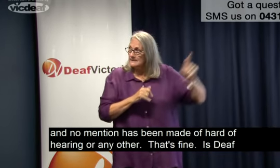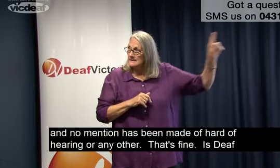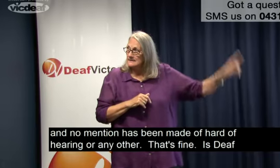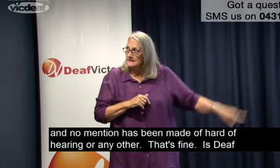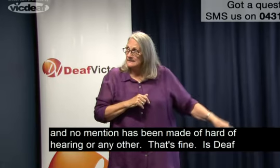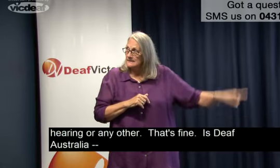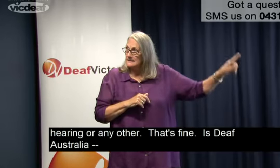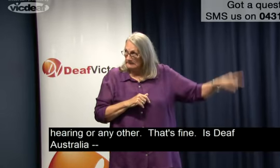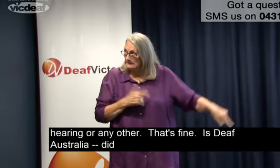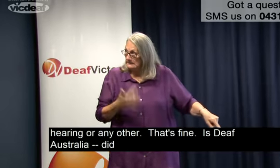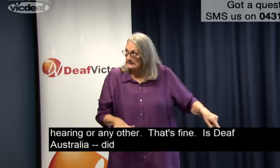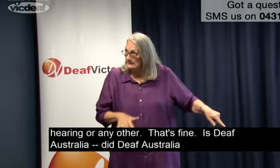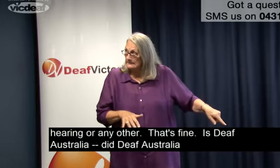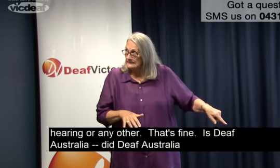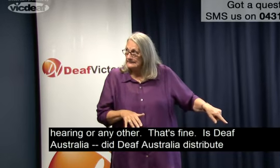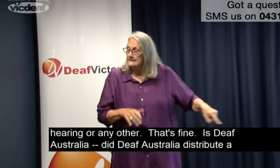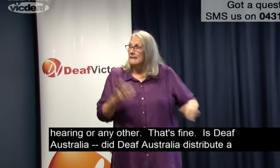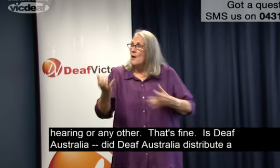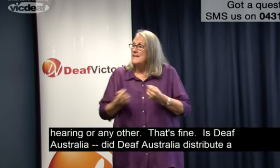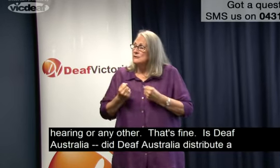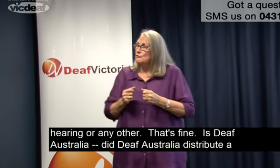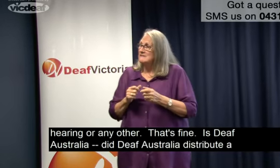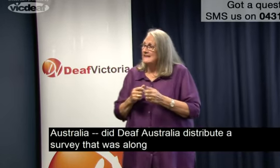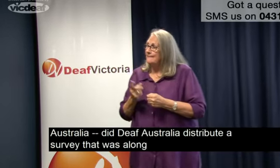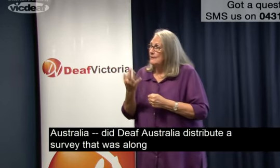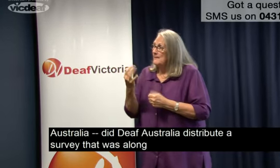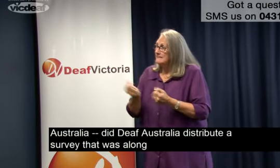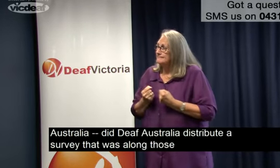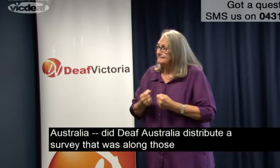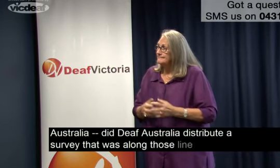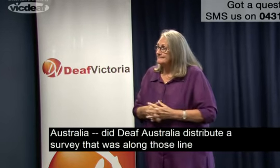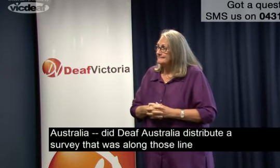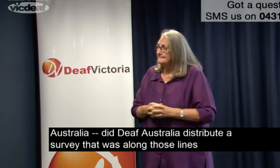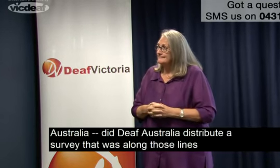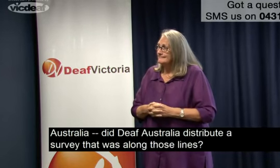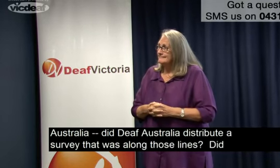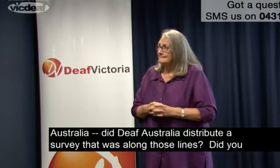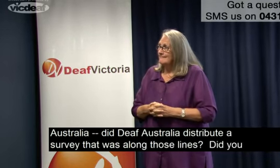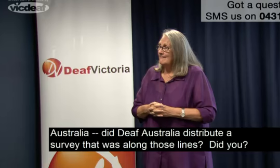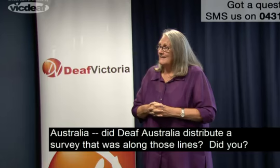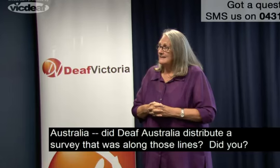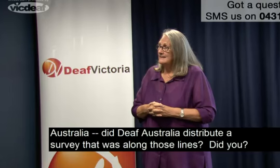that was along those lines? Did you? And how many responses did you receive?